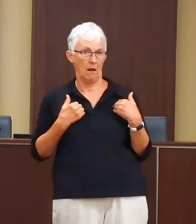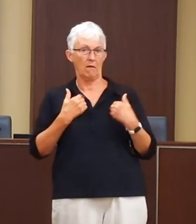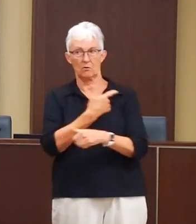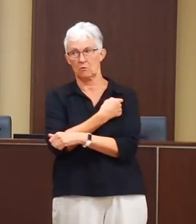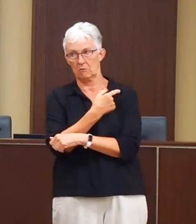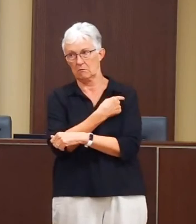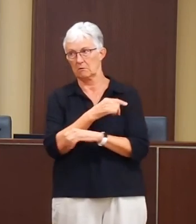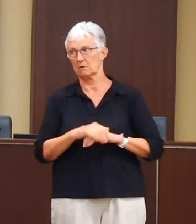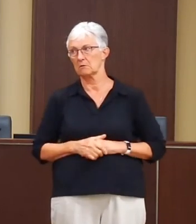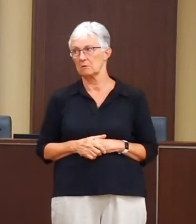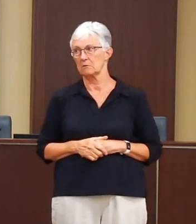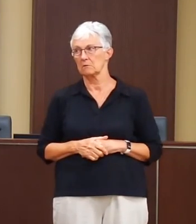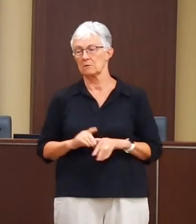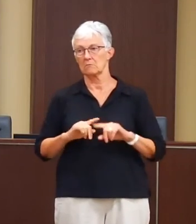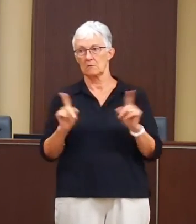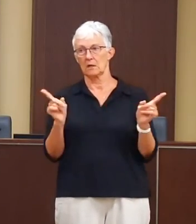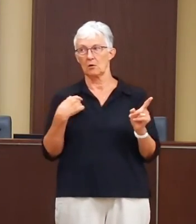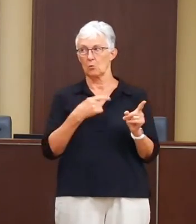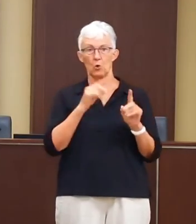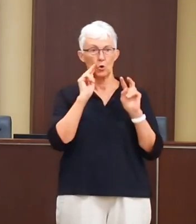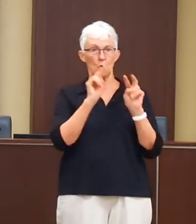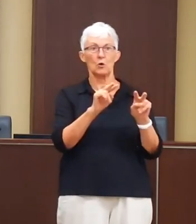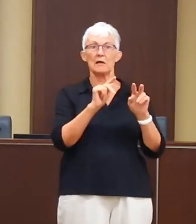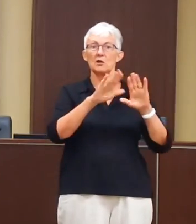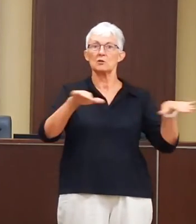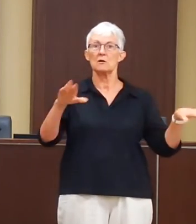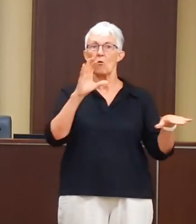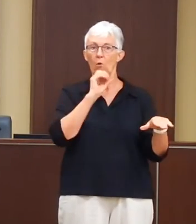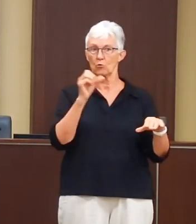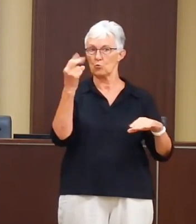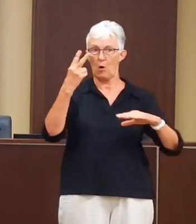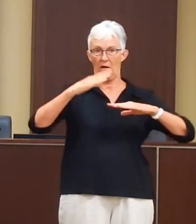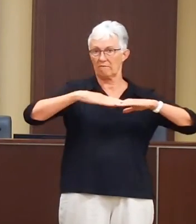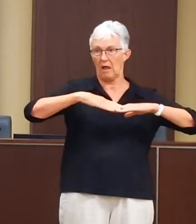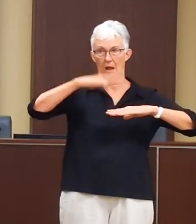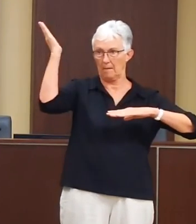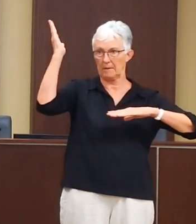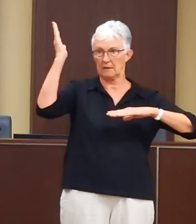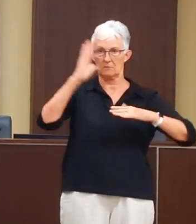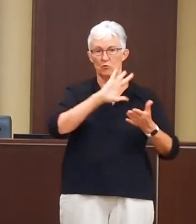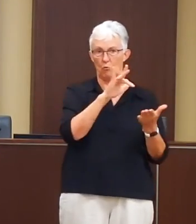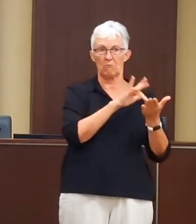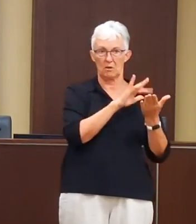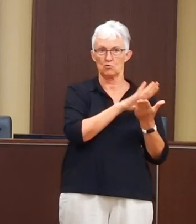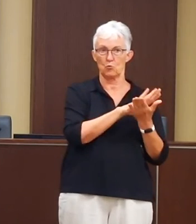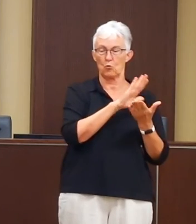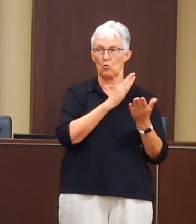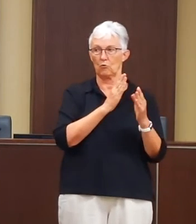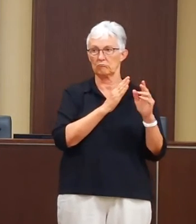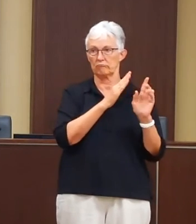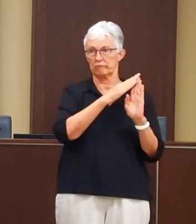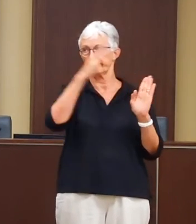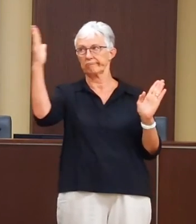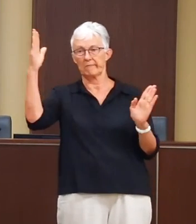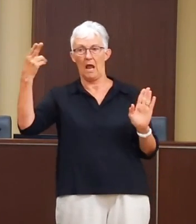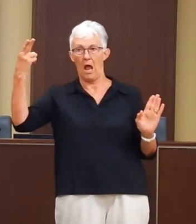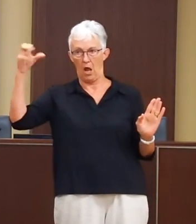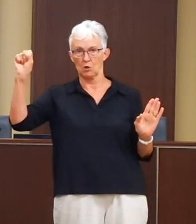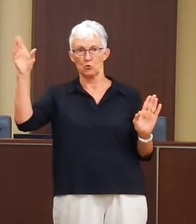again, we're looking at kids primarily ages 12 and on up, so into middle school and up to high school.